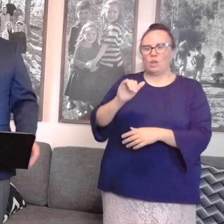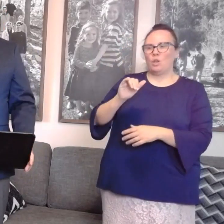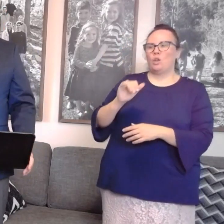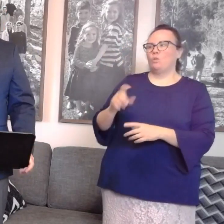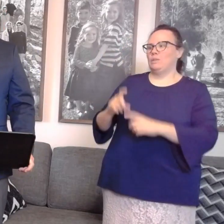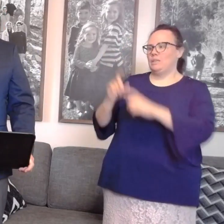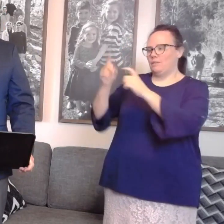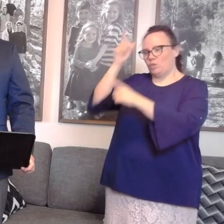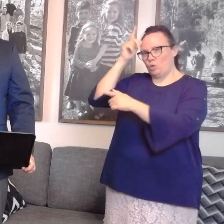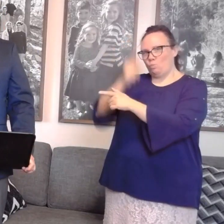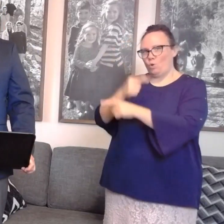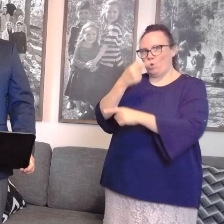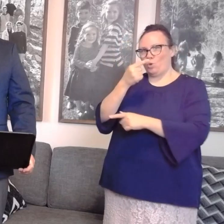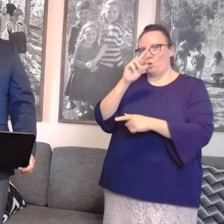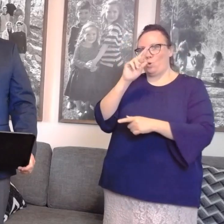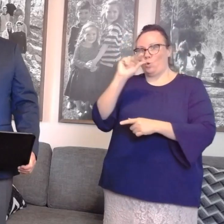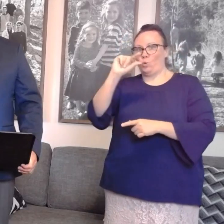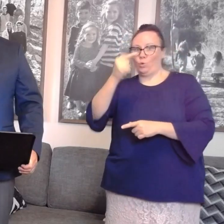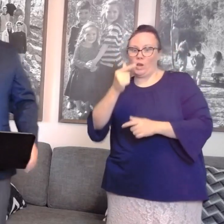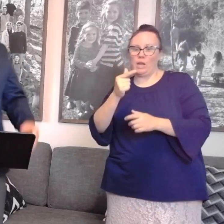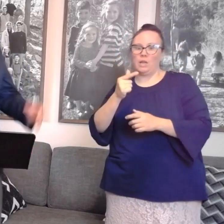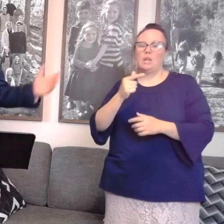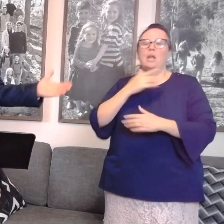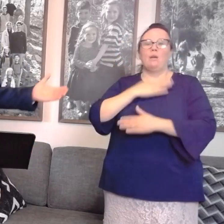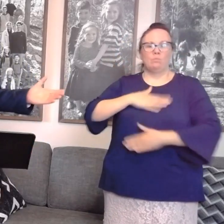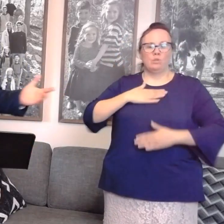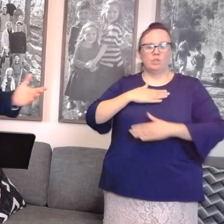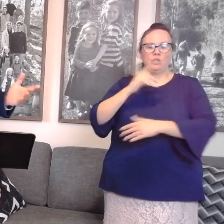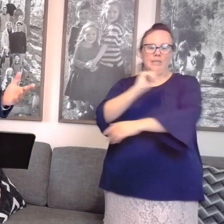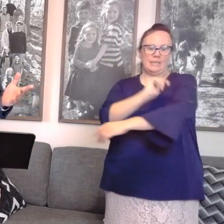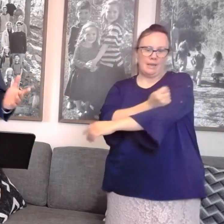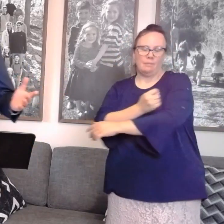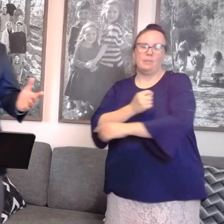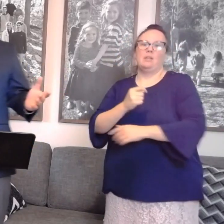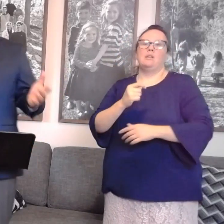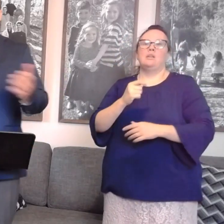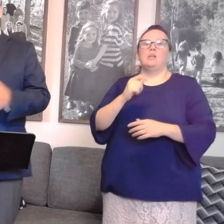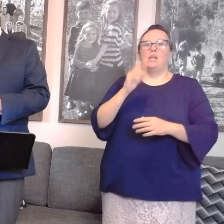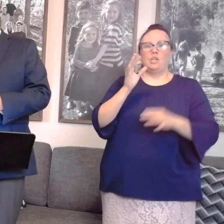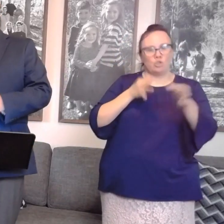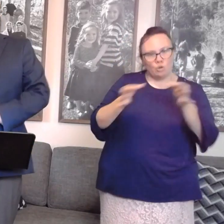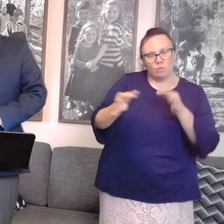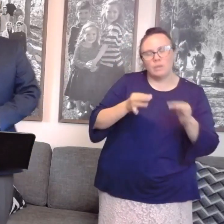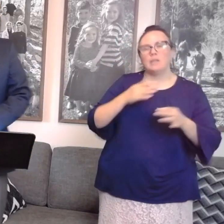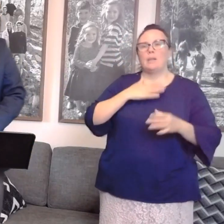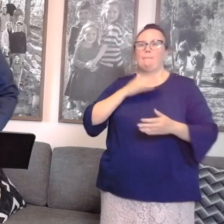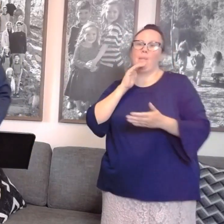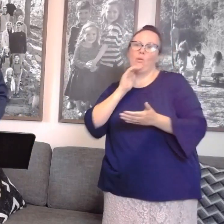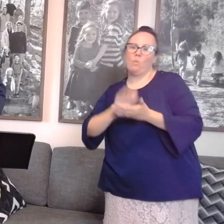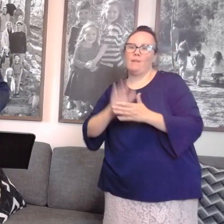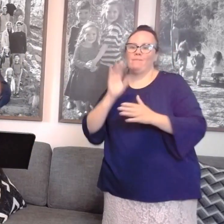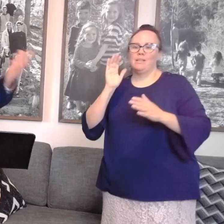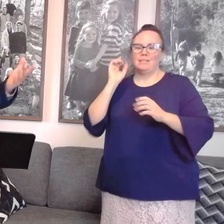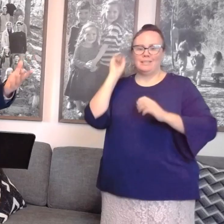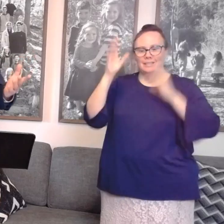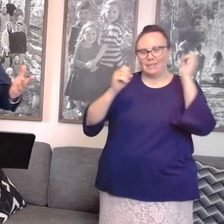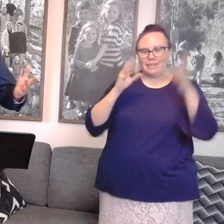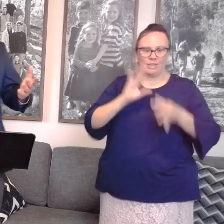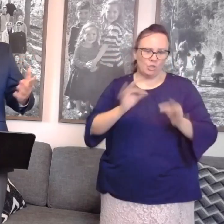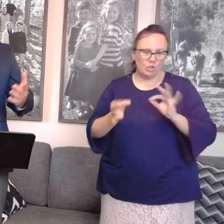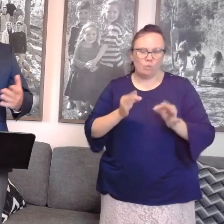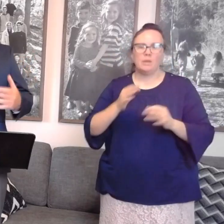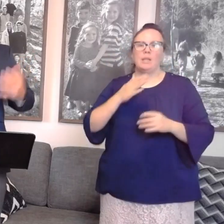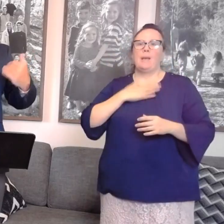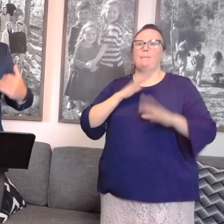He's going to lead us in some worship. I appreciate him. I appreciate Tabitha interpreting, my wife singing and interpreting, and of course my family